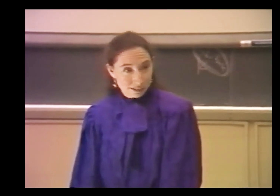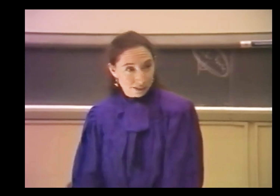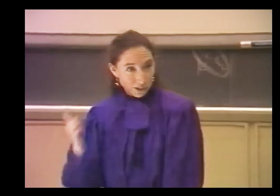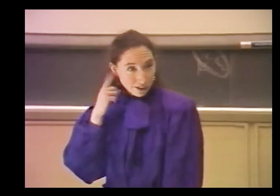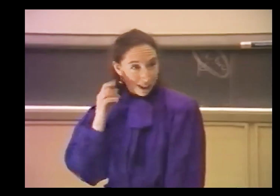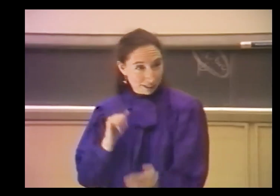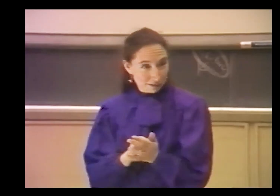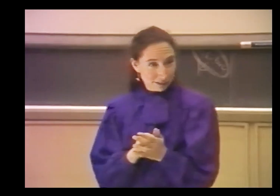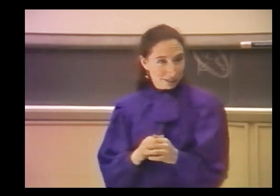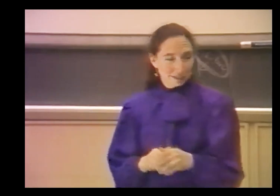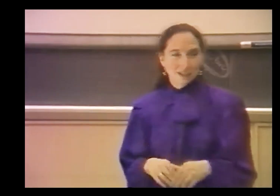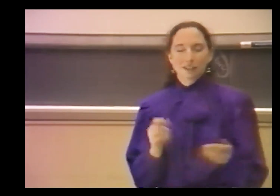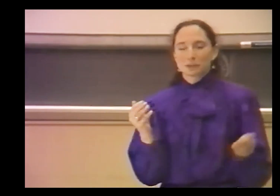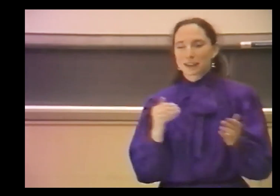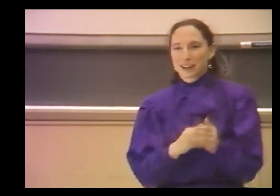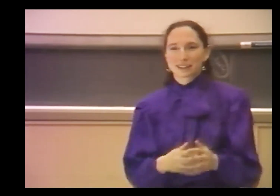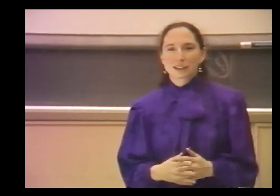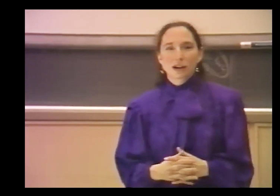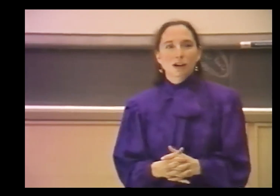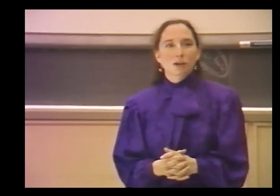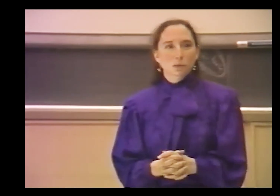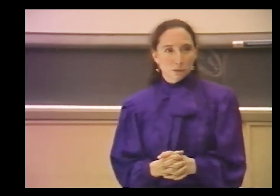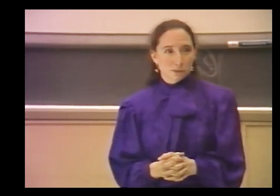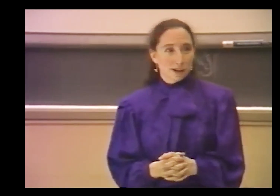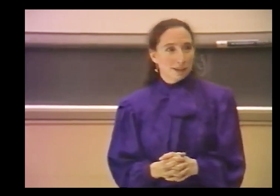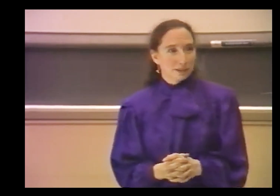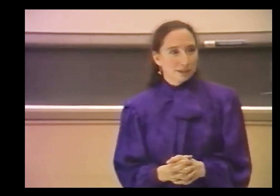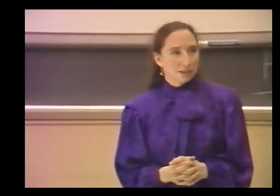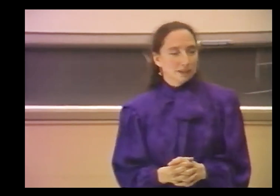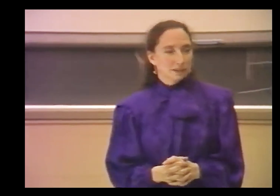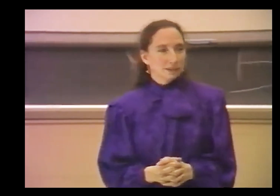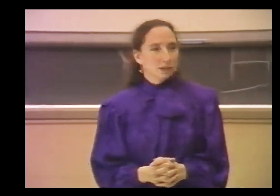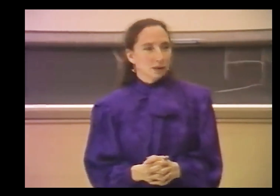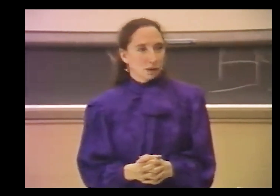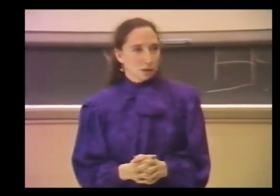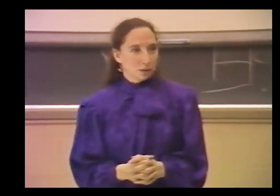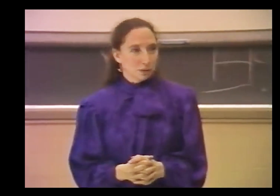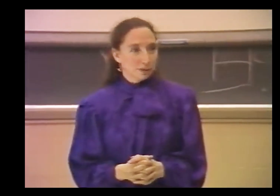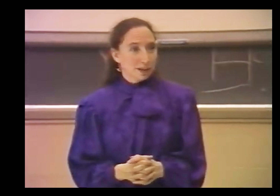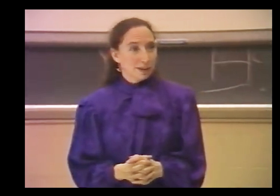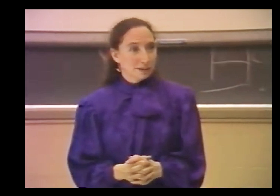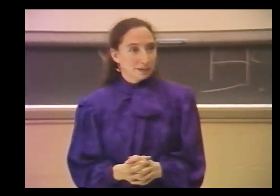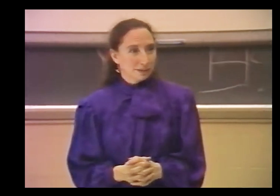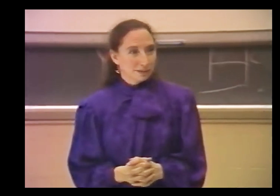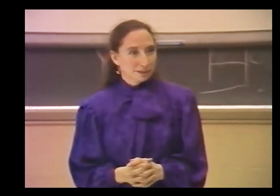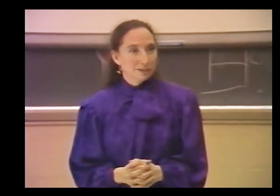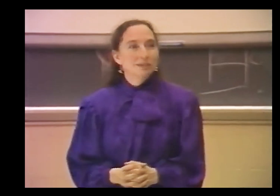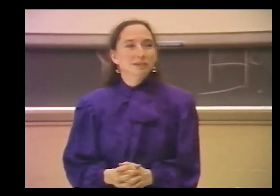Did you hear that? I'll do it again. Ohuruva, Ohuruva.